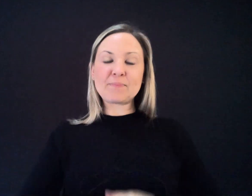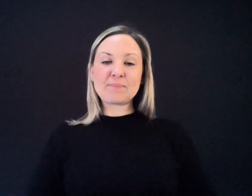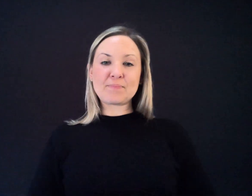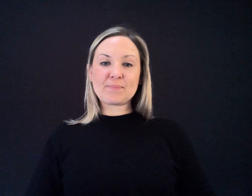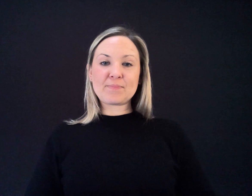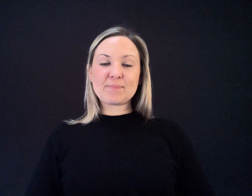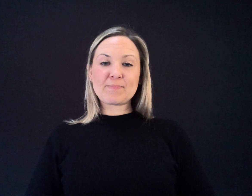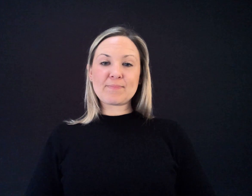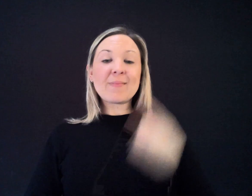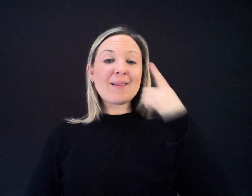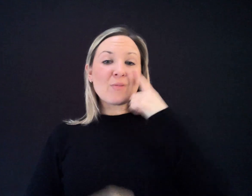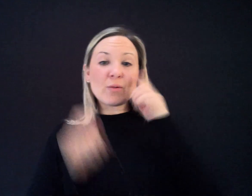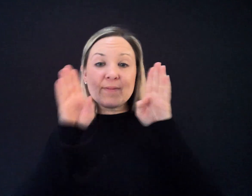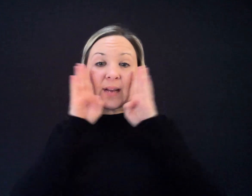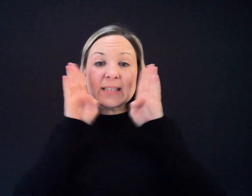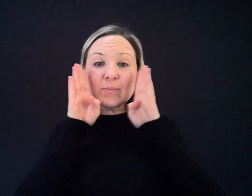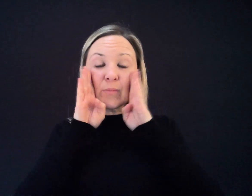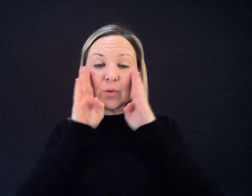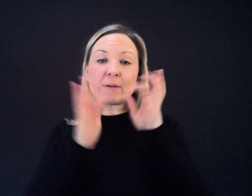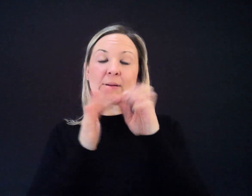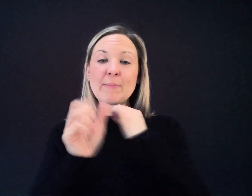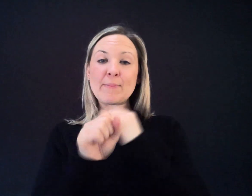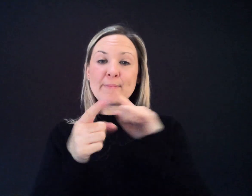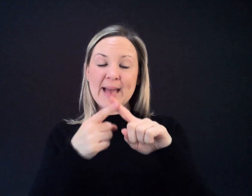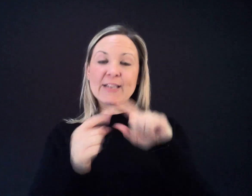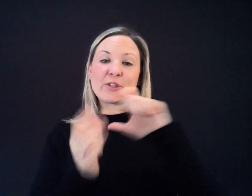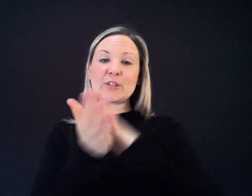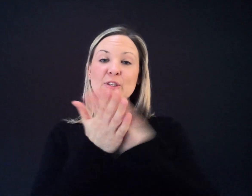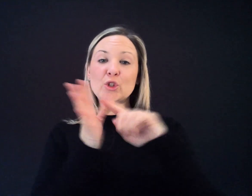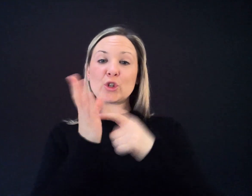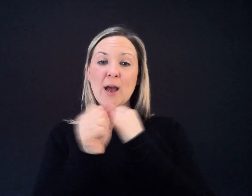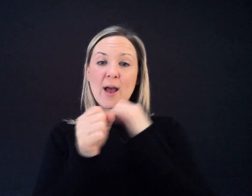Follow our Facebook page, Charge Syndrome Awareness Day.